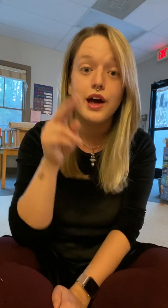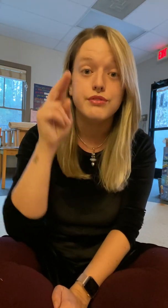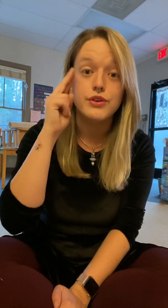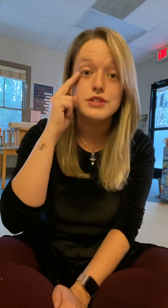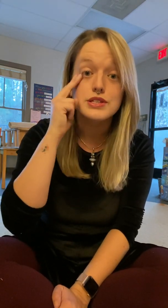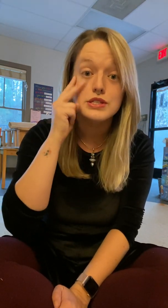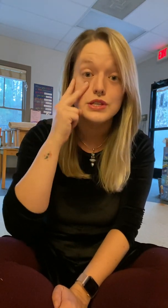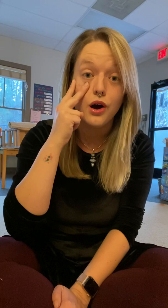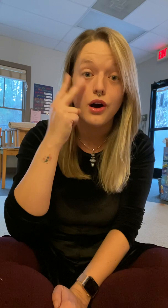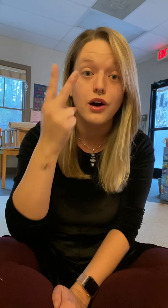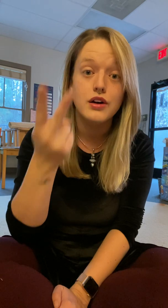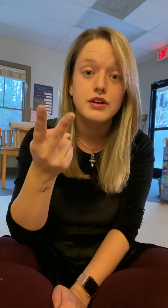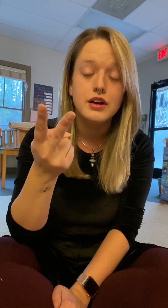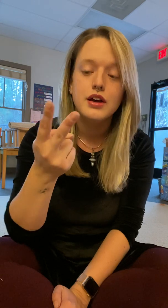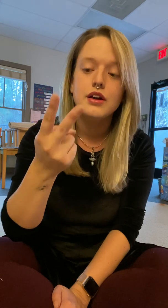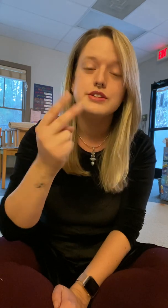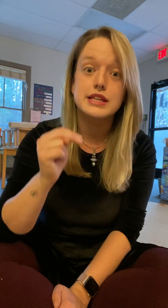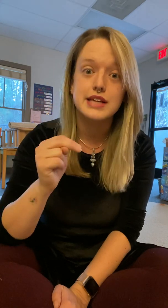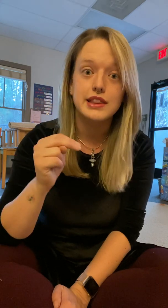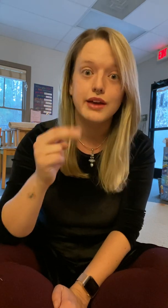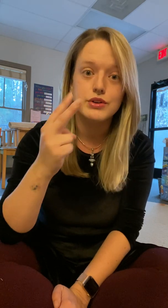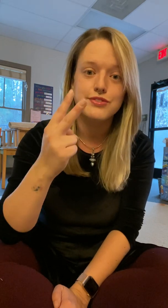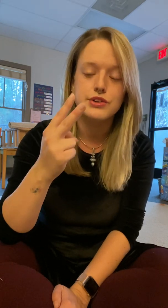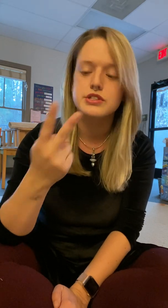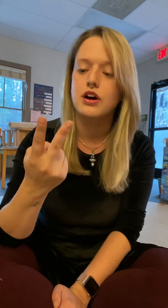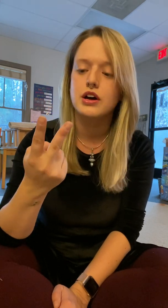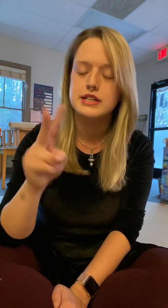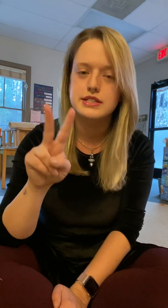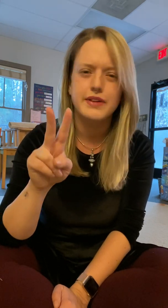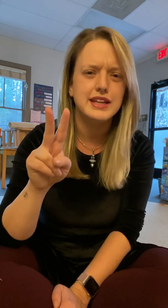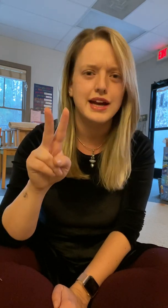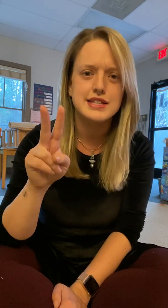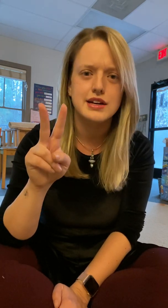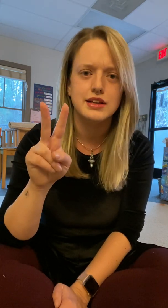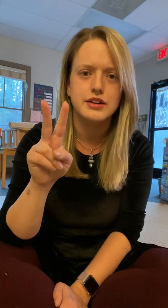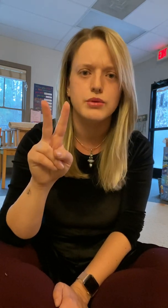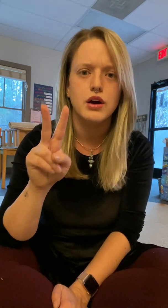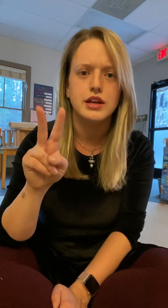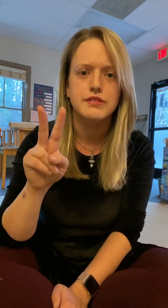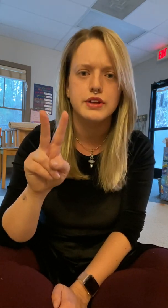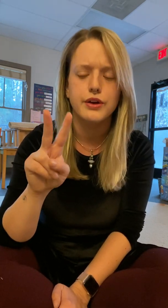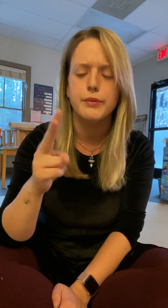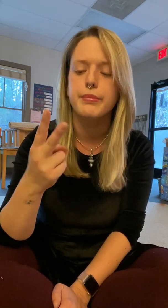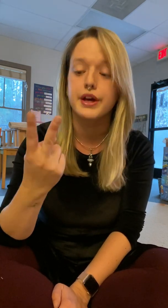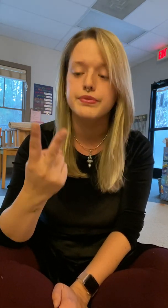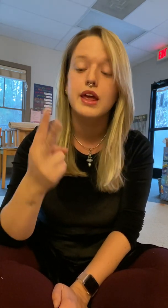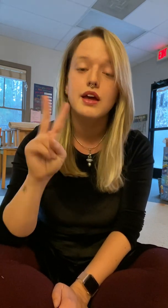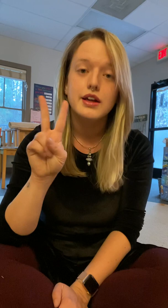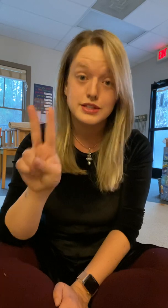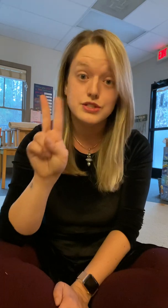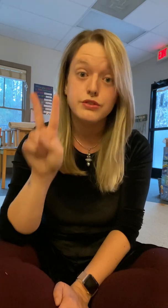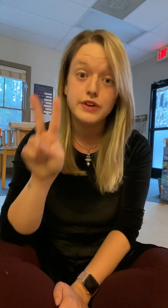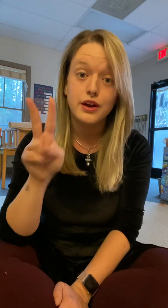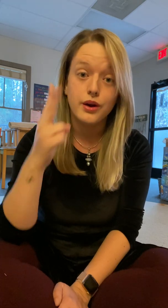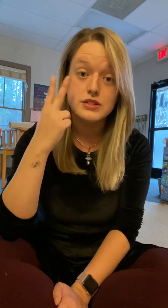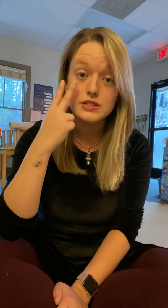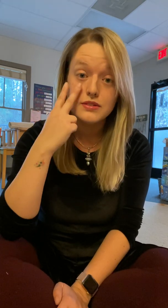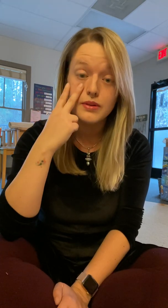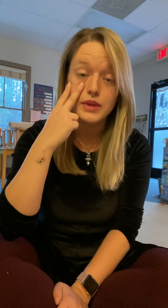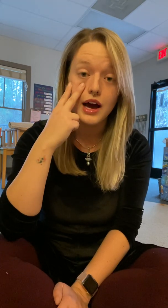ever saw, so the sign language for saw, I think I did it a little wrong in the video, but it's 2 fingers from the